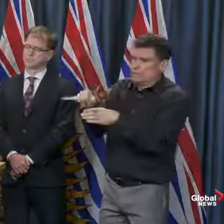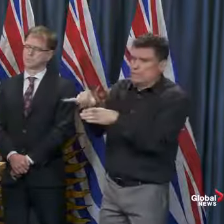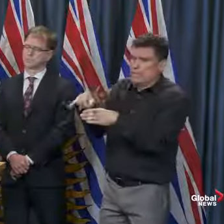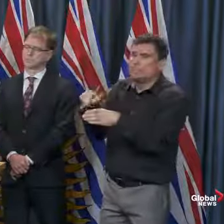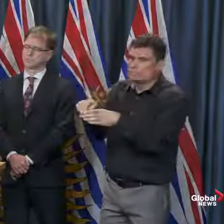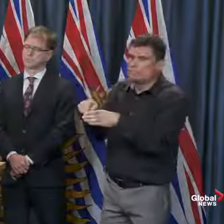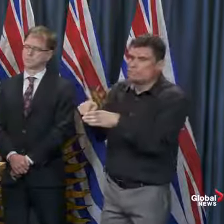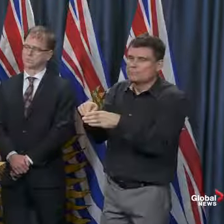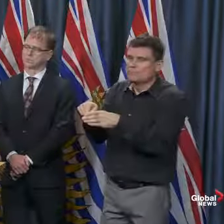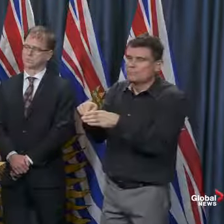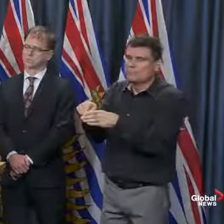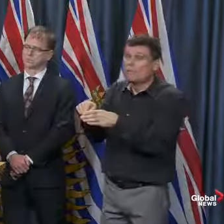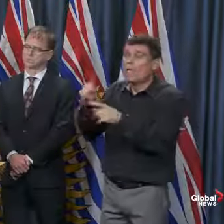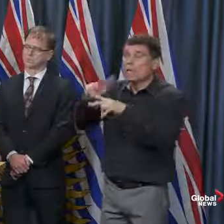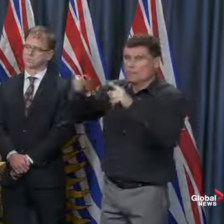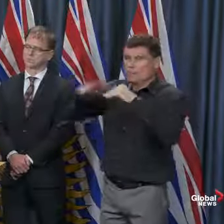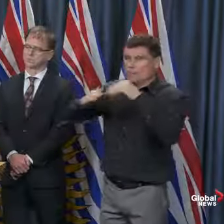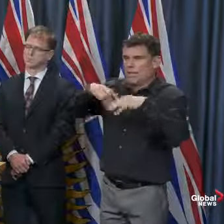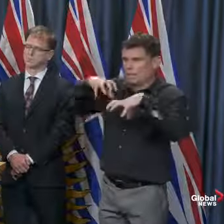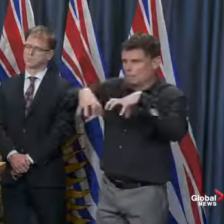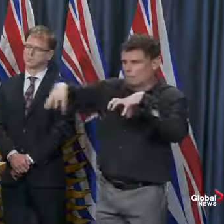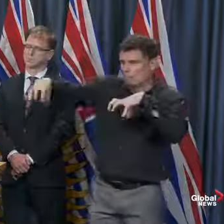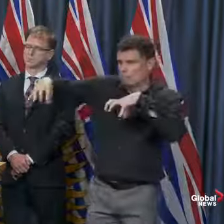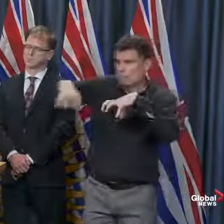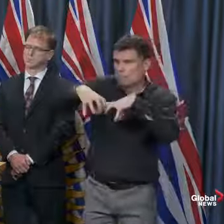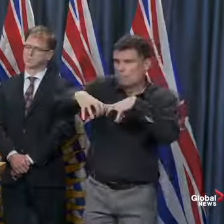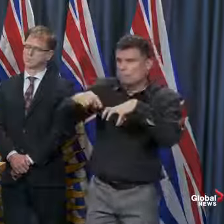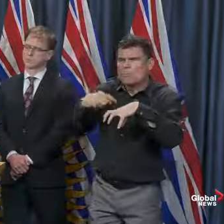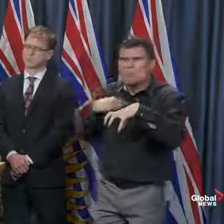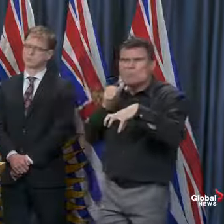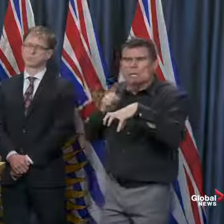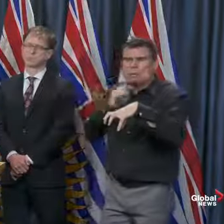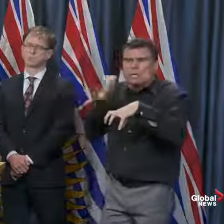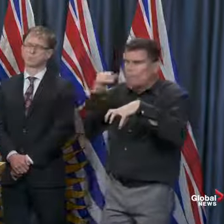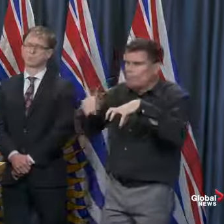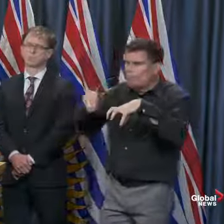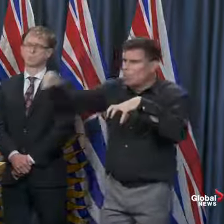not aware that it's been detected in any of those other buildings at this point.